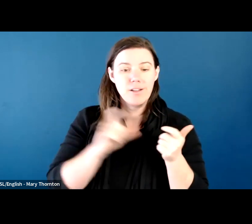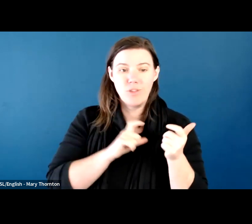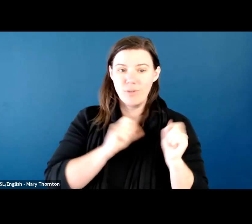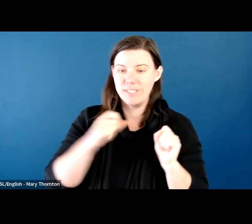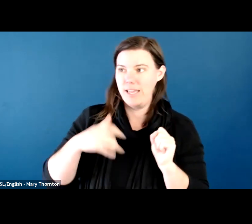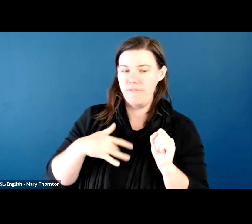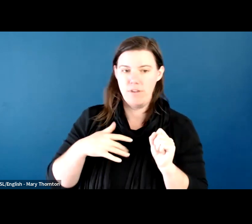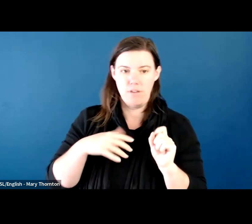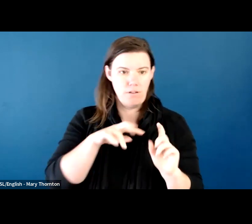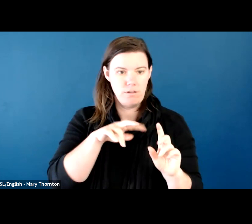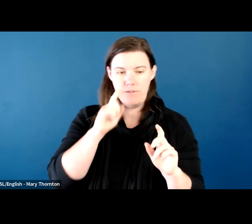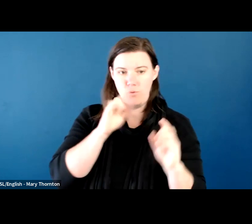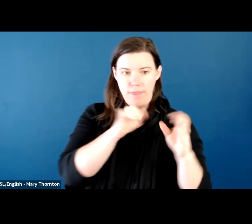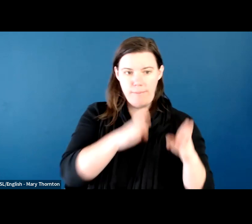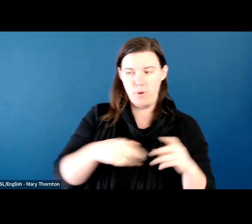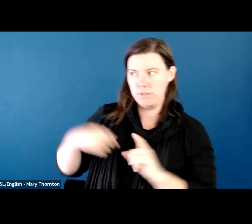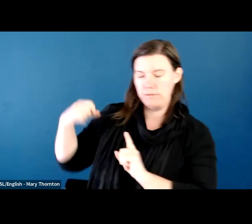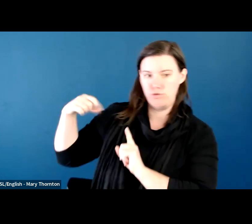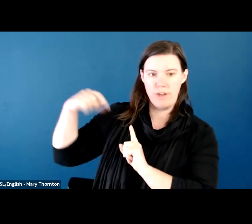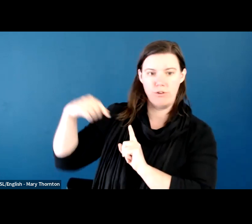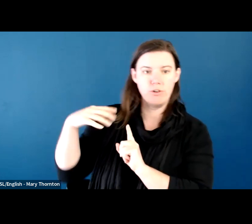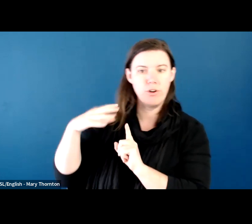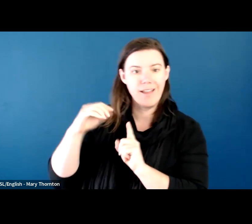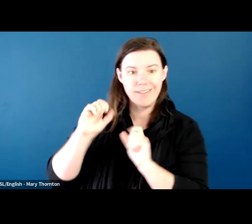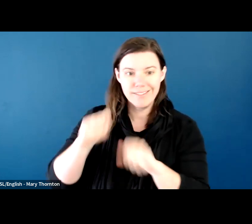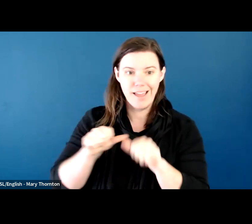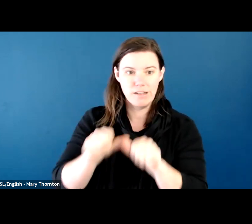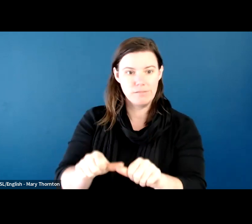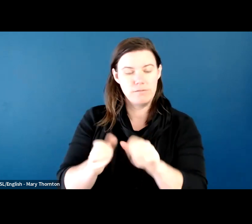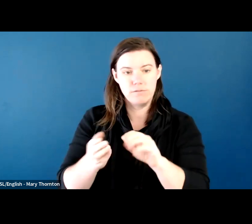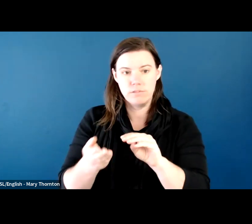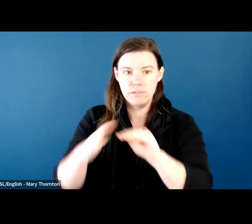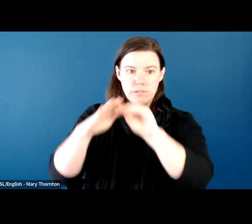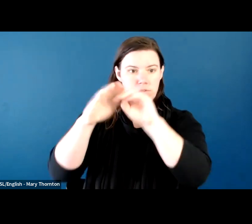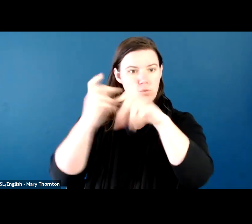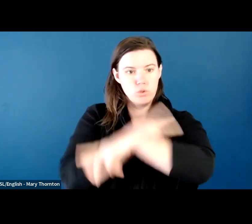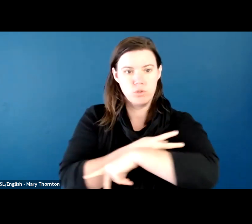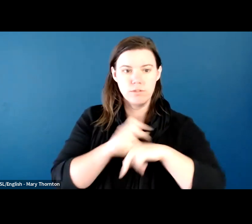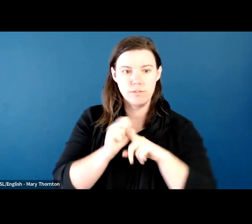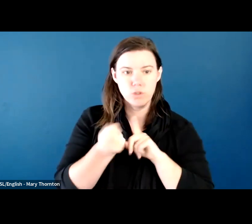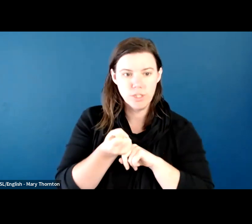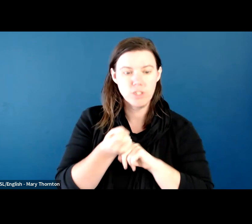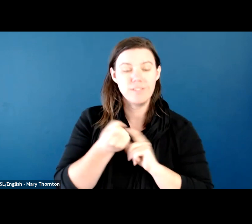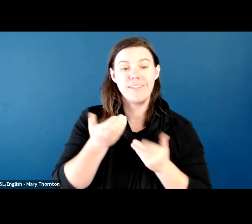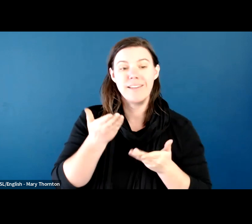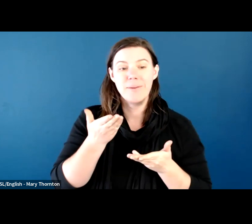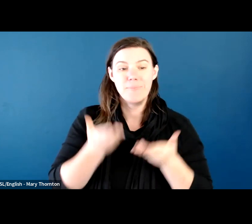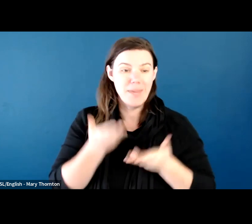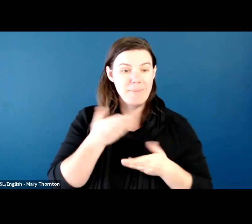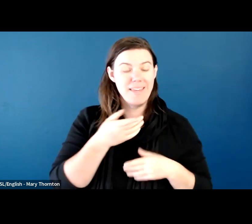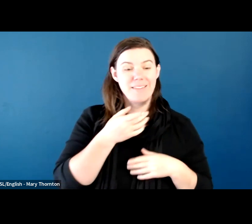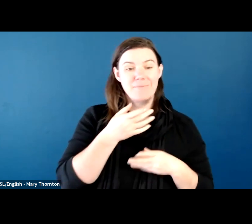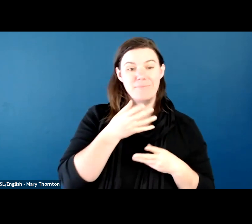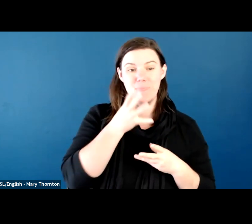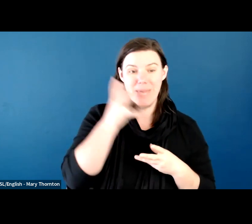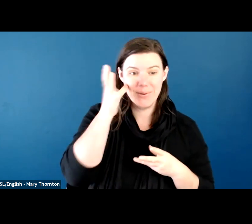It may prevent kids and families from calling 988 if there's concerns. And so I just wanted to enter into